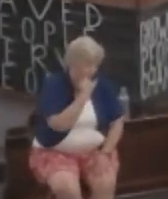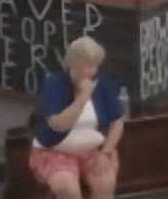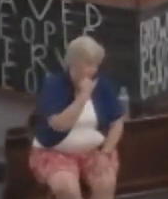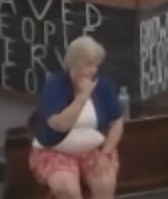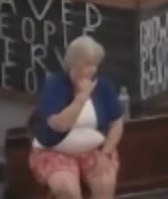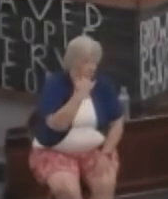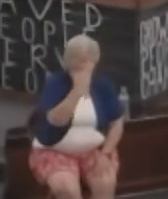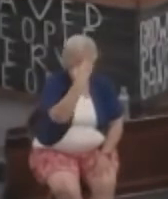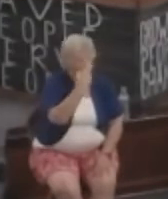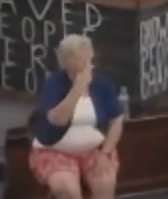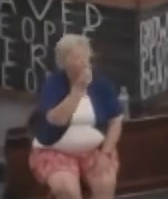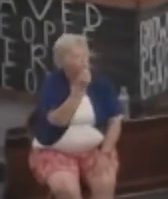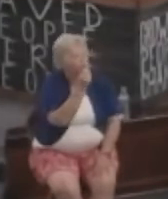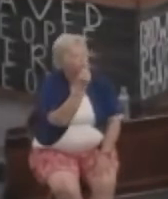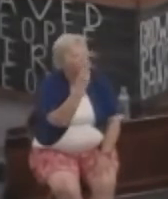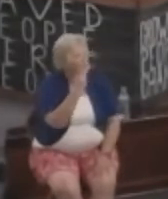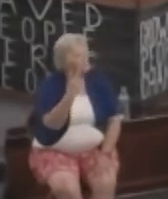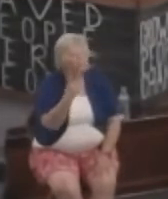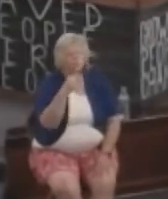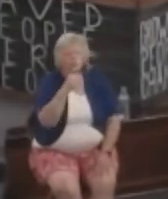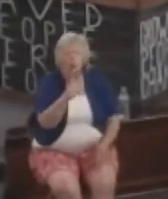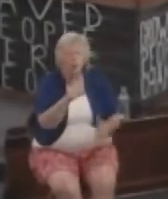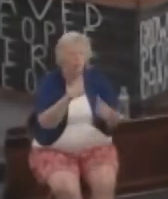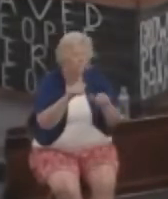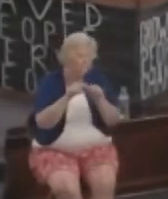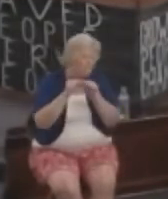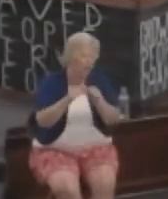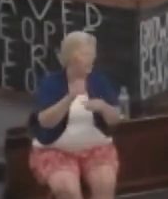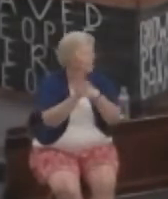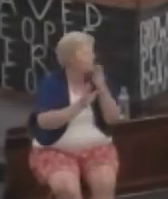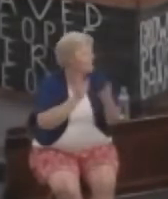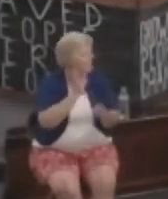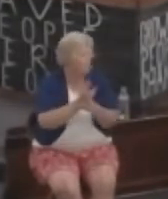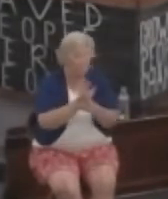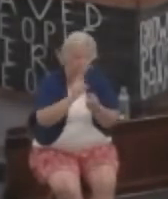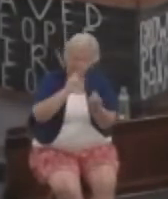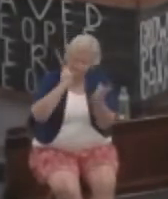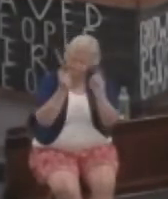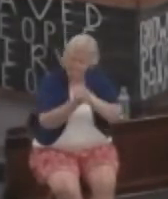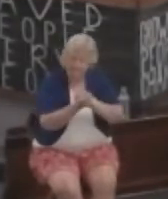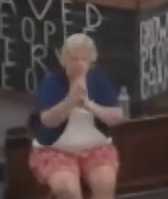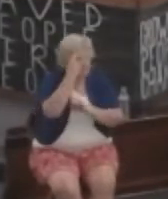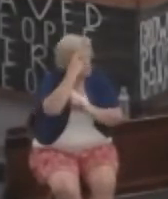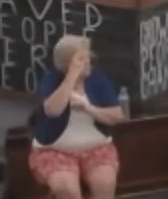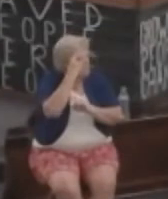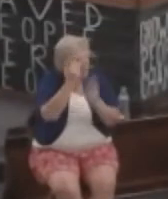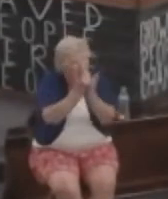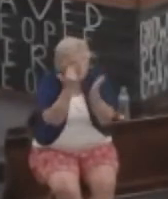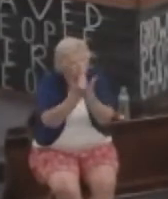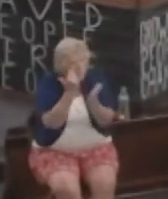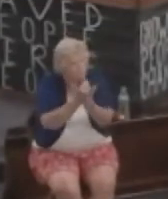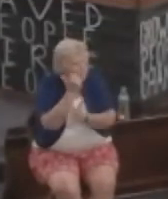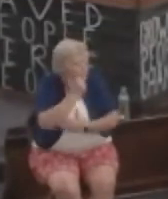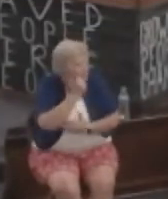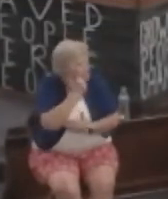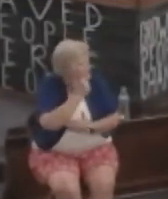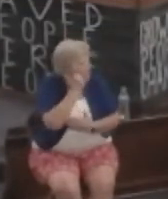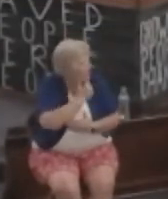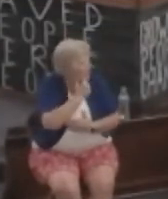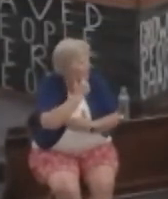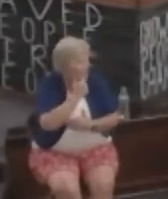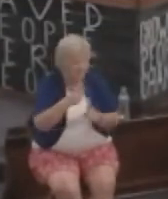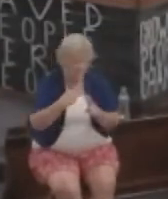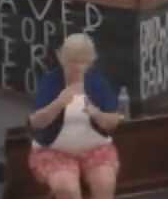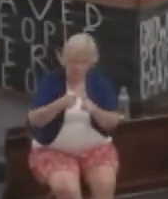Romans 12:2, "Do not conform to the patterns of this world, but be transformed by the renewing of your minds. Then you will be able to test